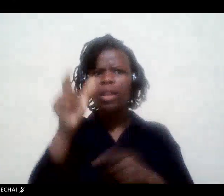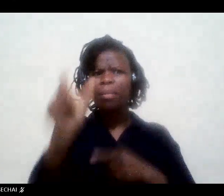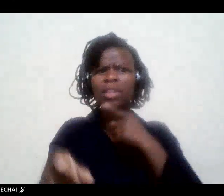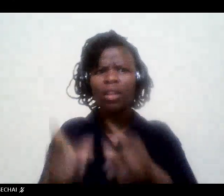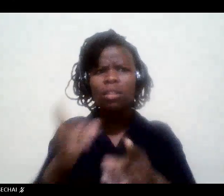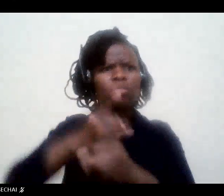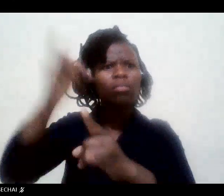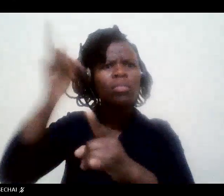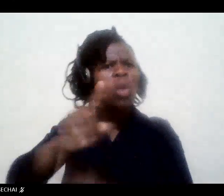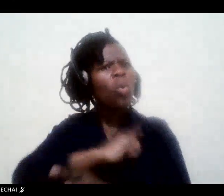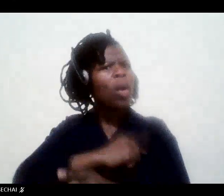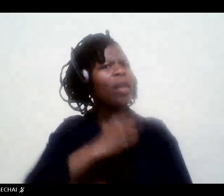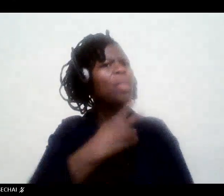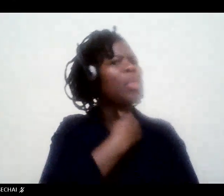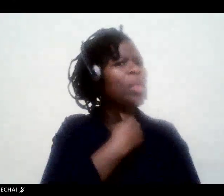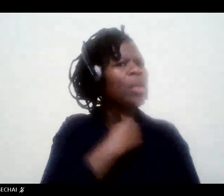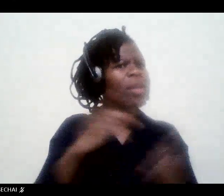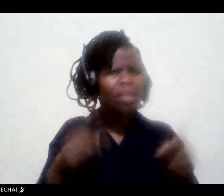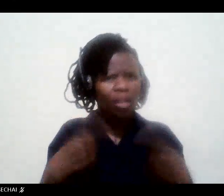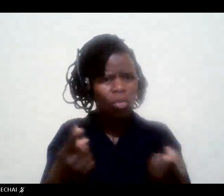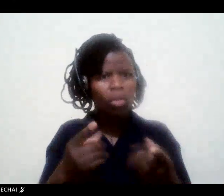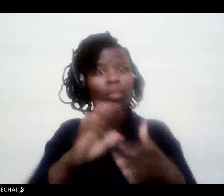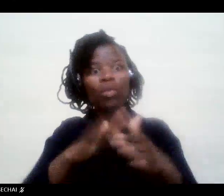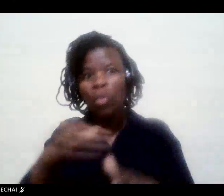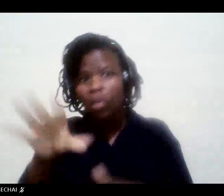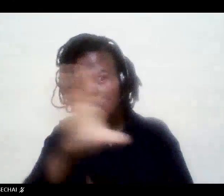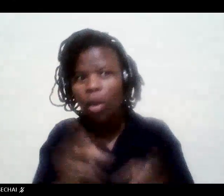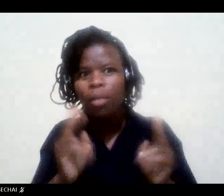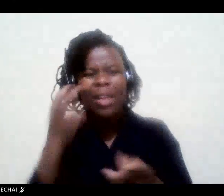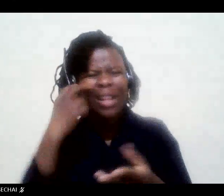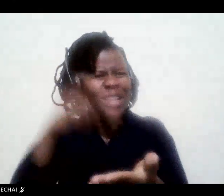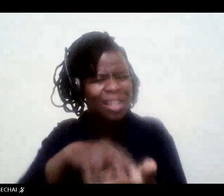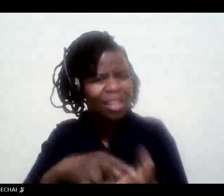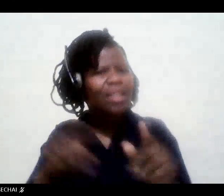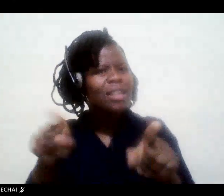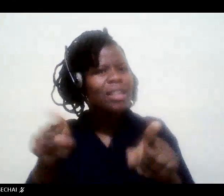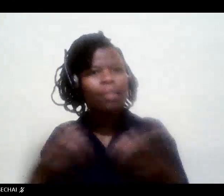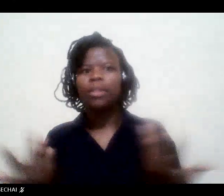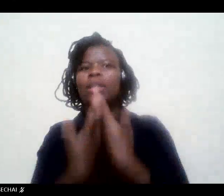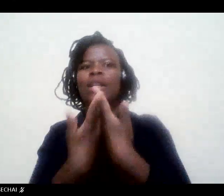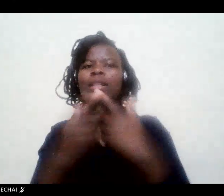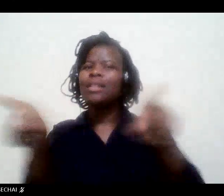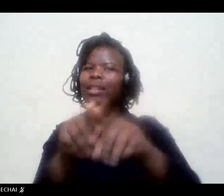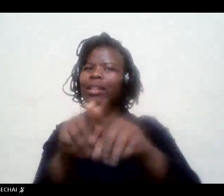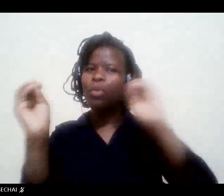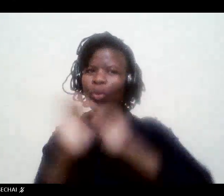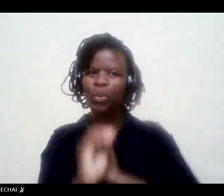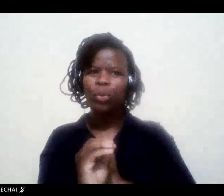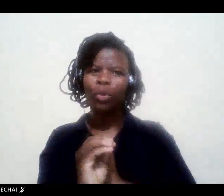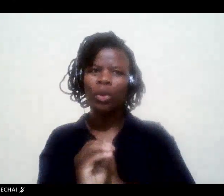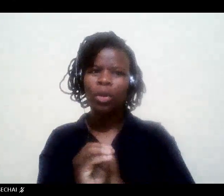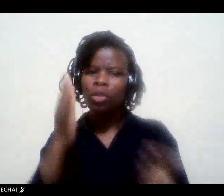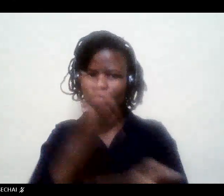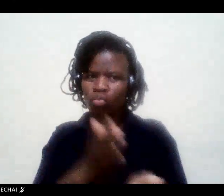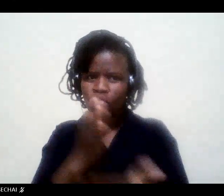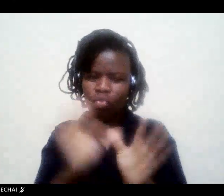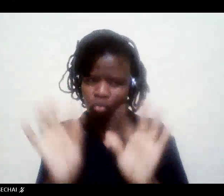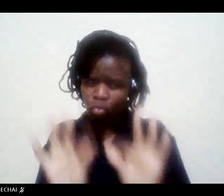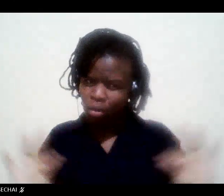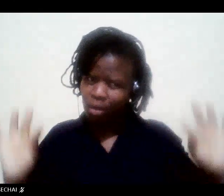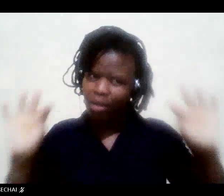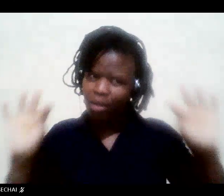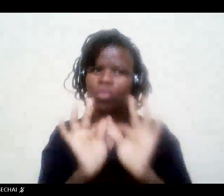didn't make it in life? Because everybody's needs and everybody's challenges are not the same. So very, very important, as a matter